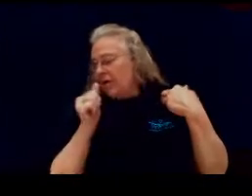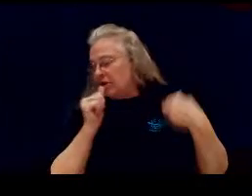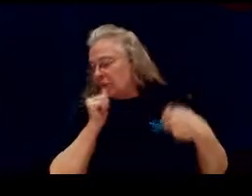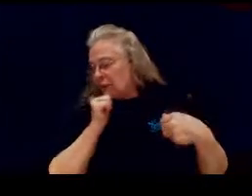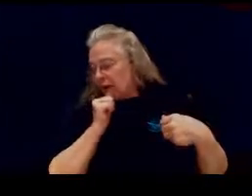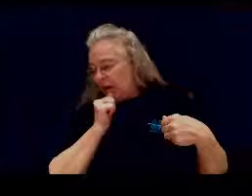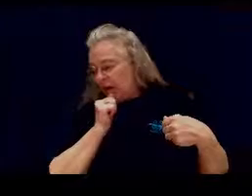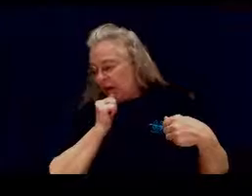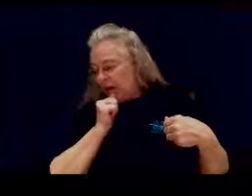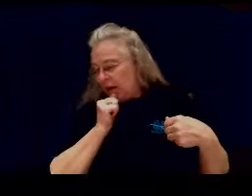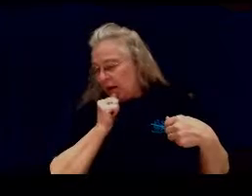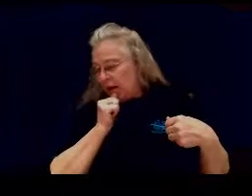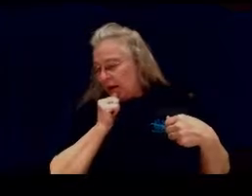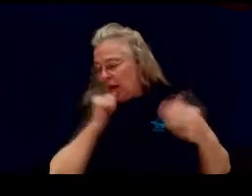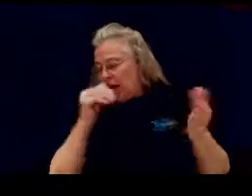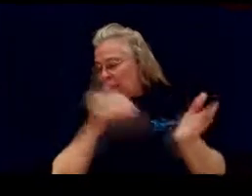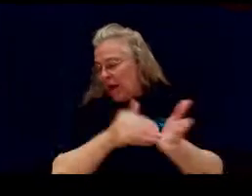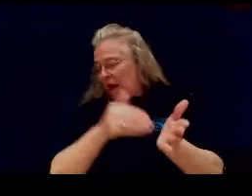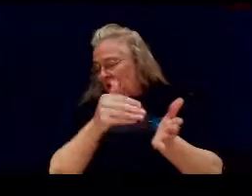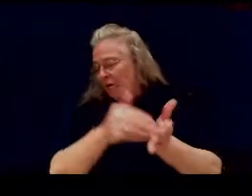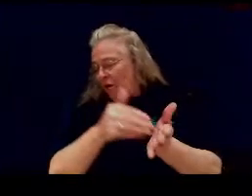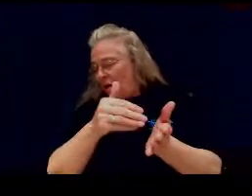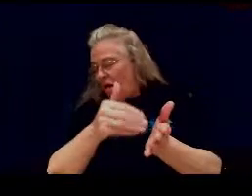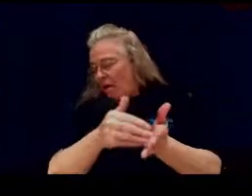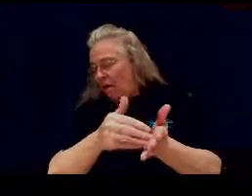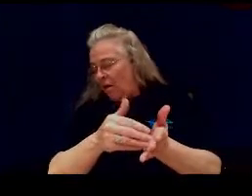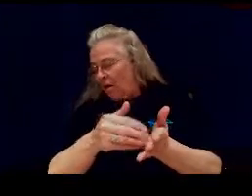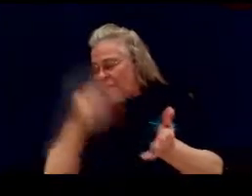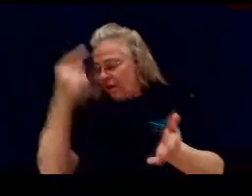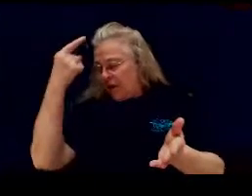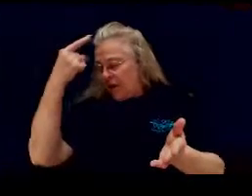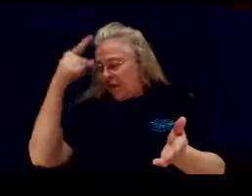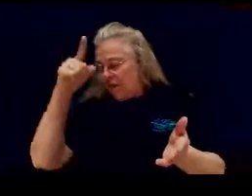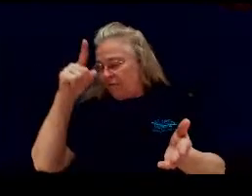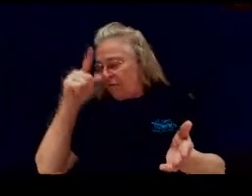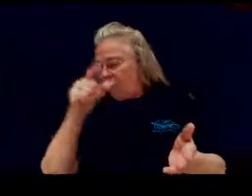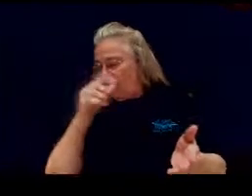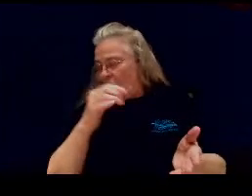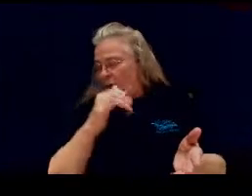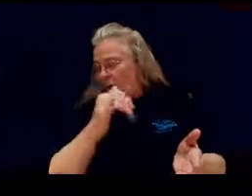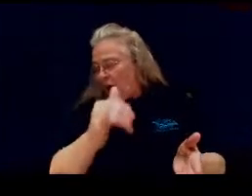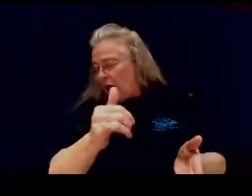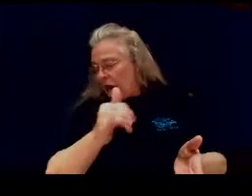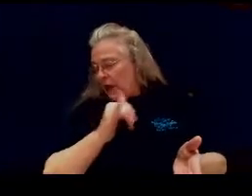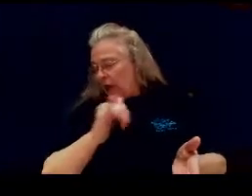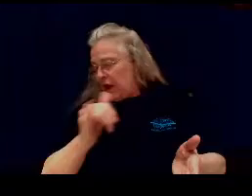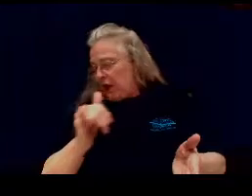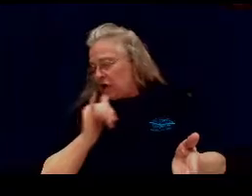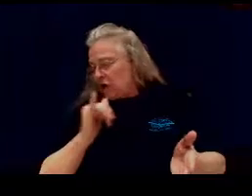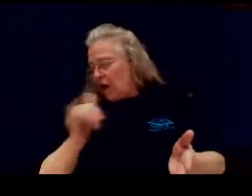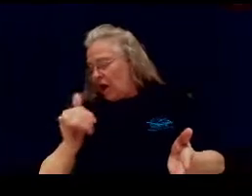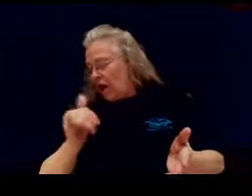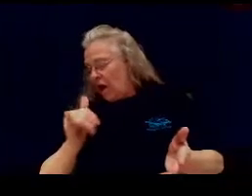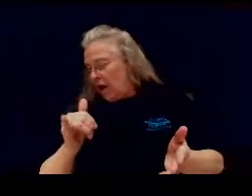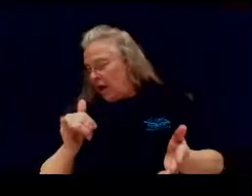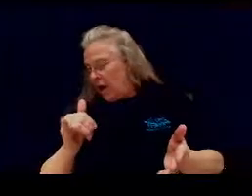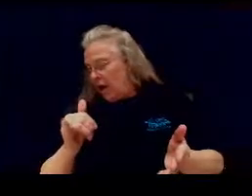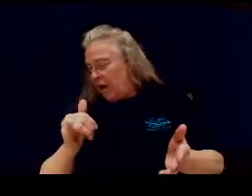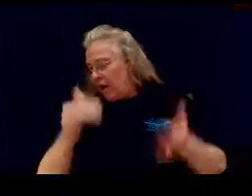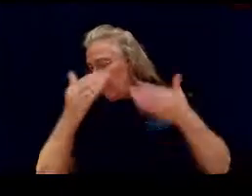burdens bear, and often for each